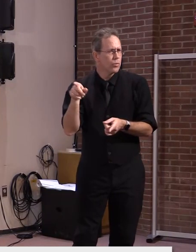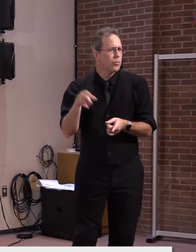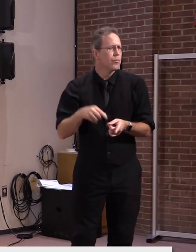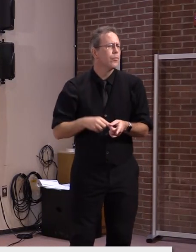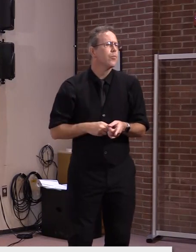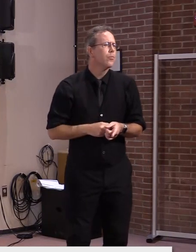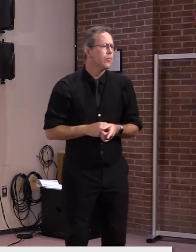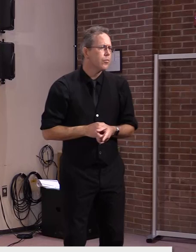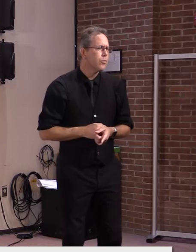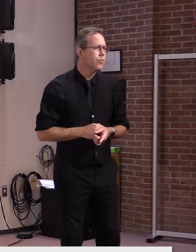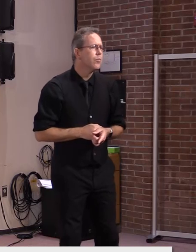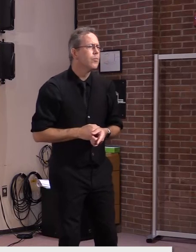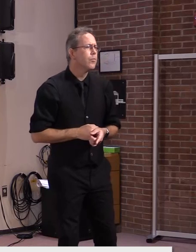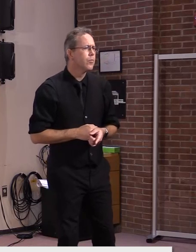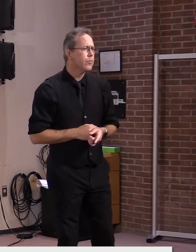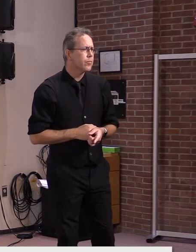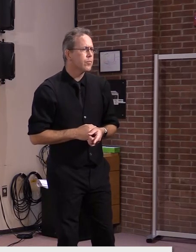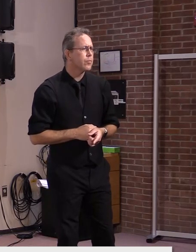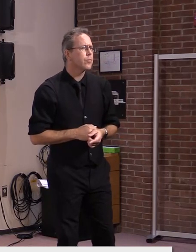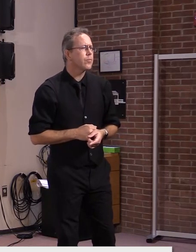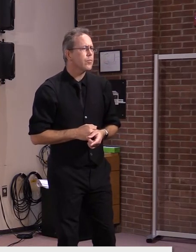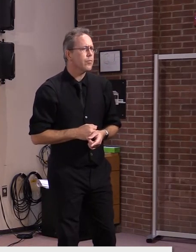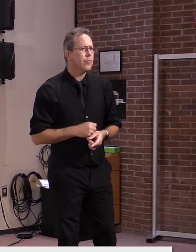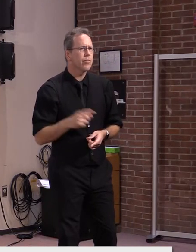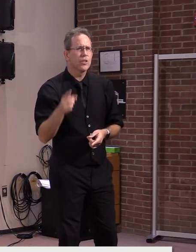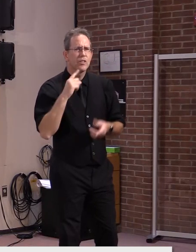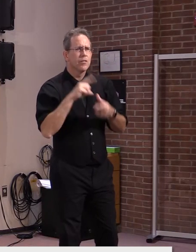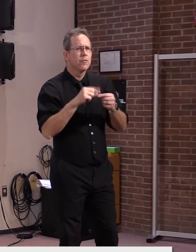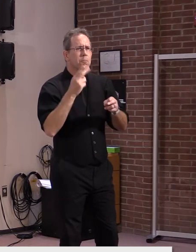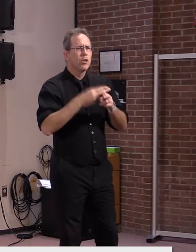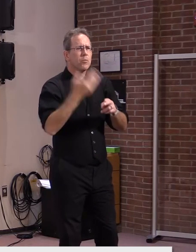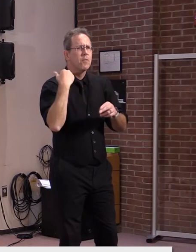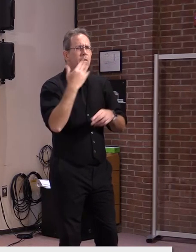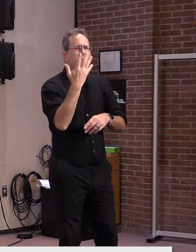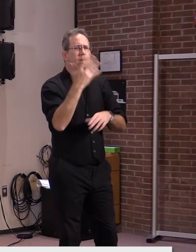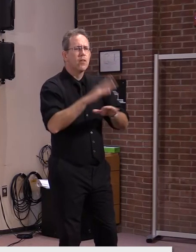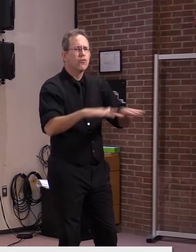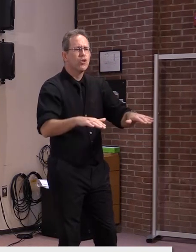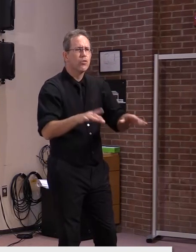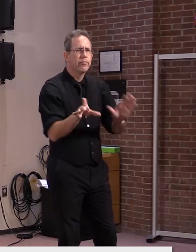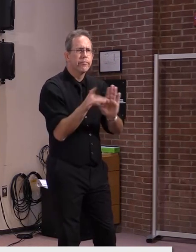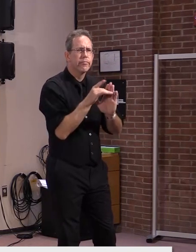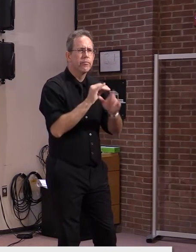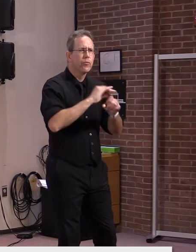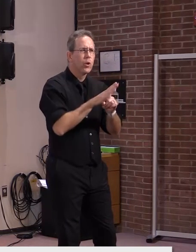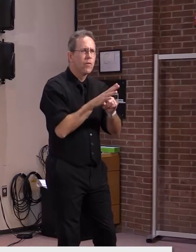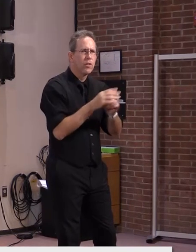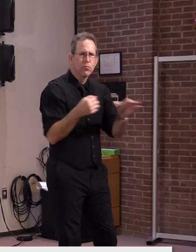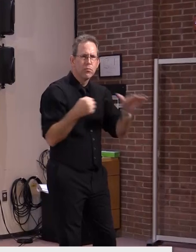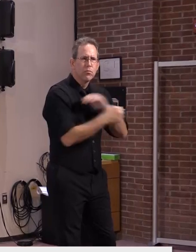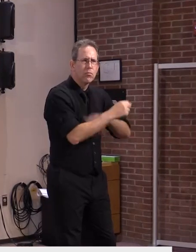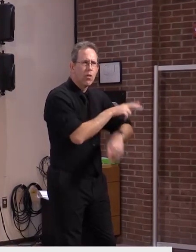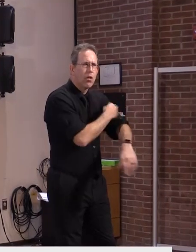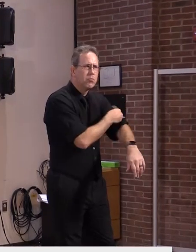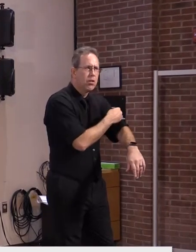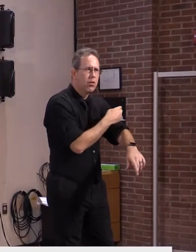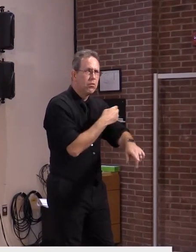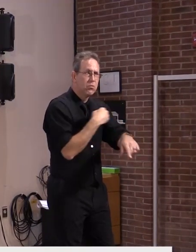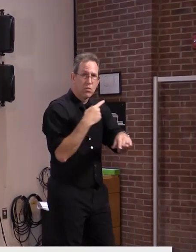pediatric hospitalizations due to COVID-19 since Delta arrived in Vermont. Do you have an updated figure for us on that?